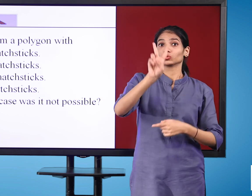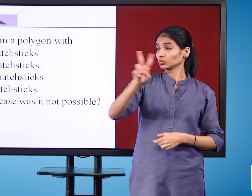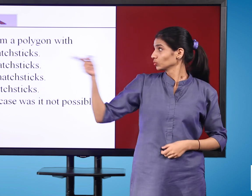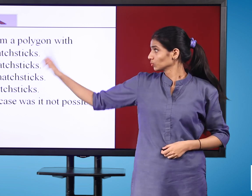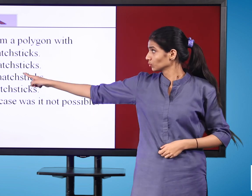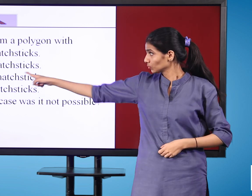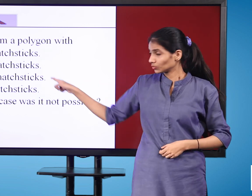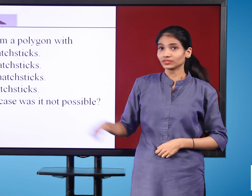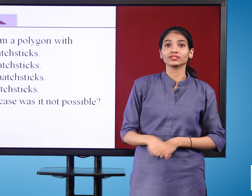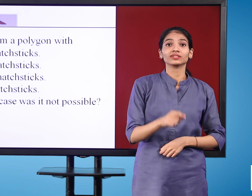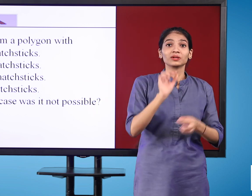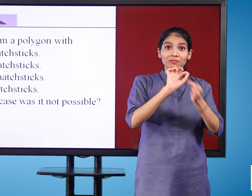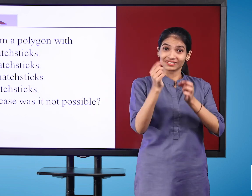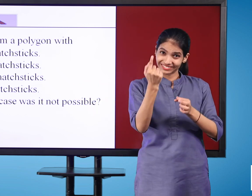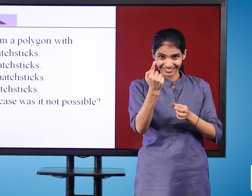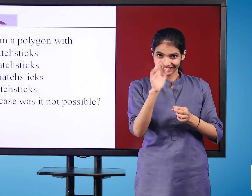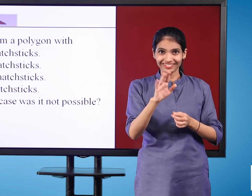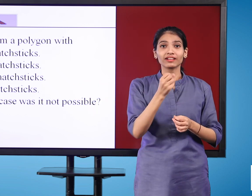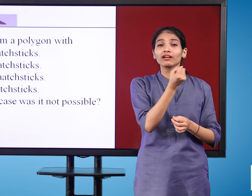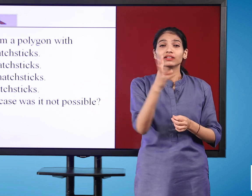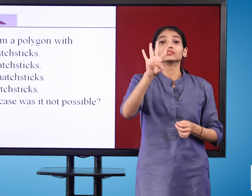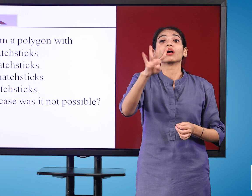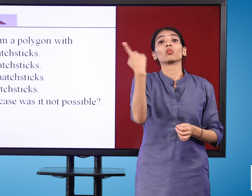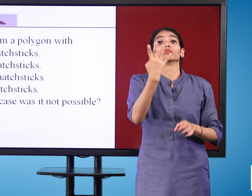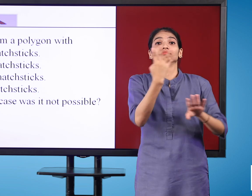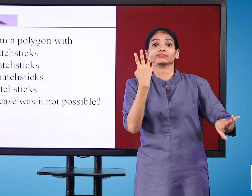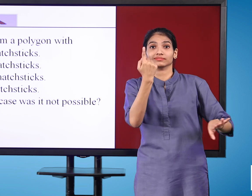2. 4 matchsticks.